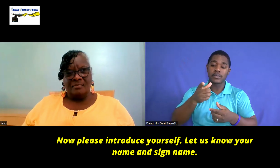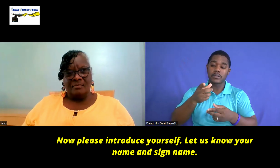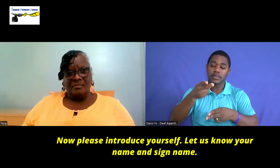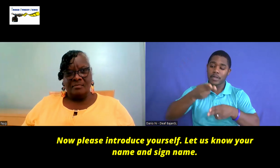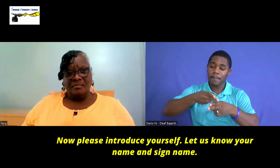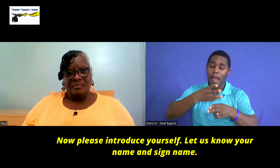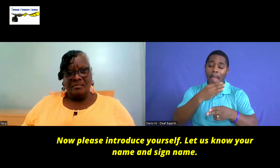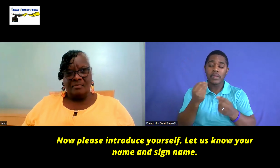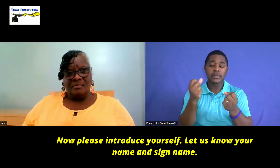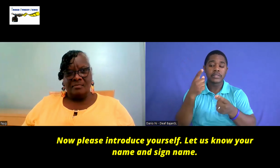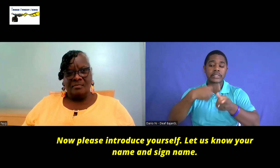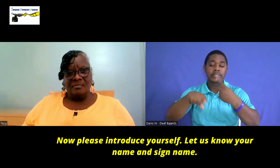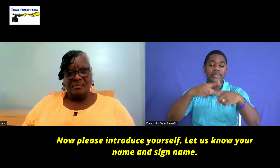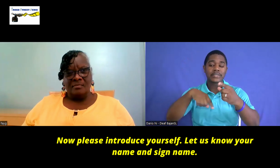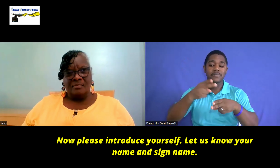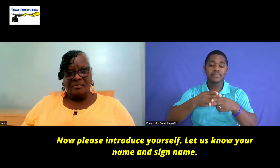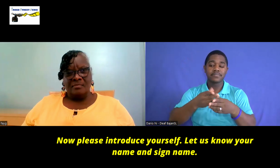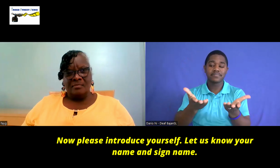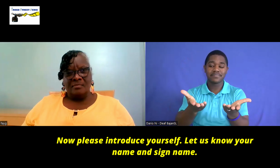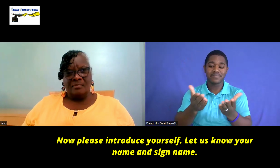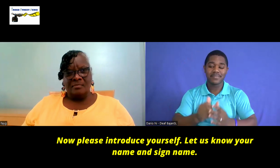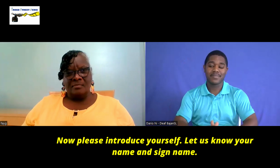us know your name and sign name.